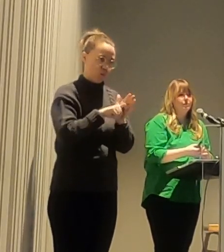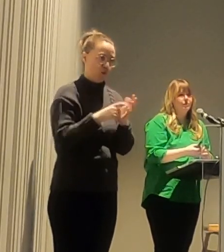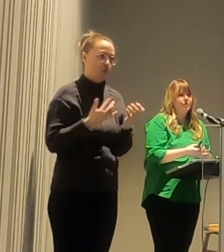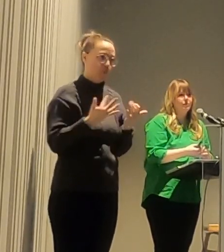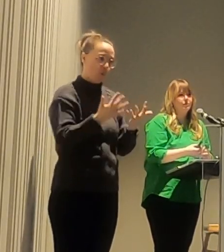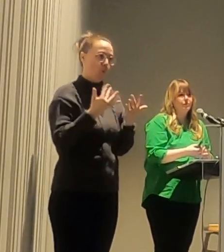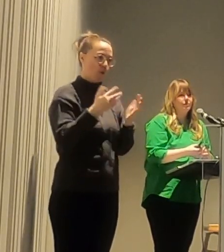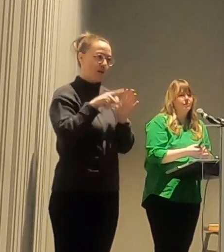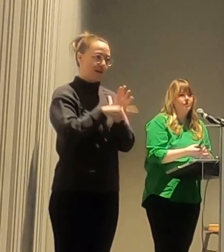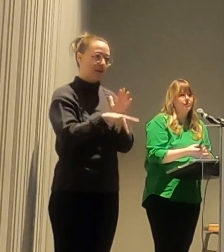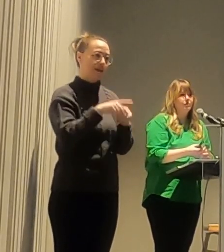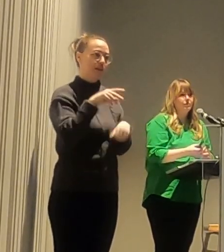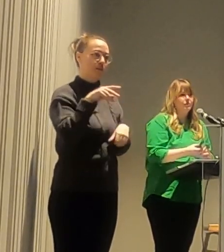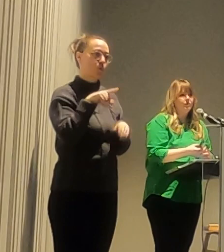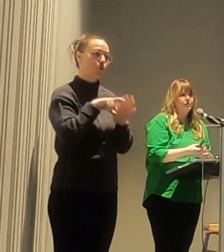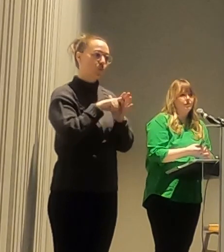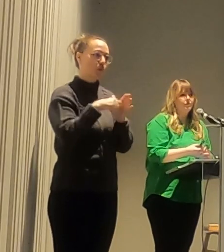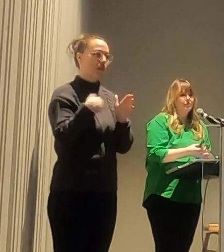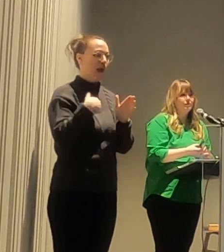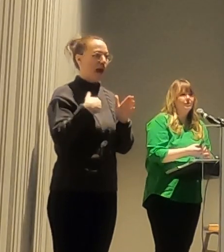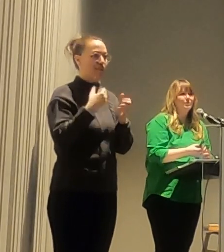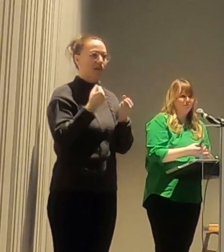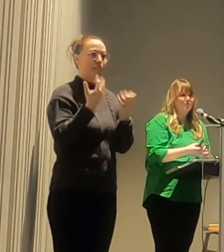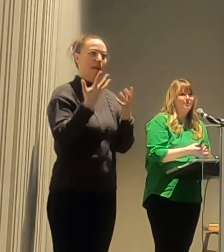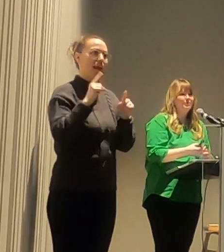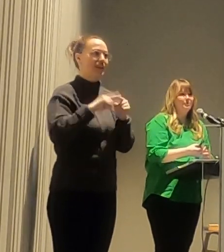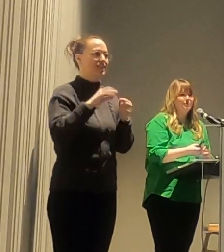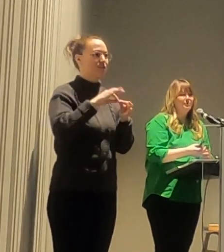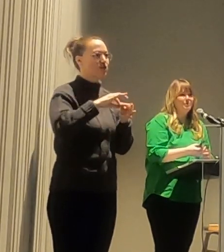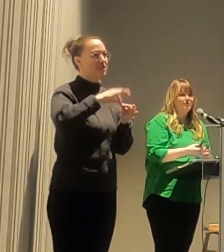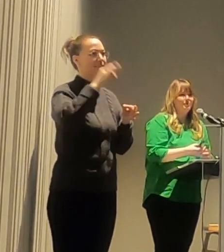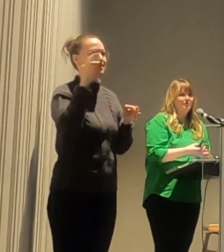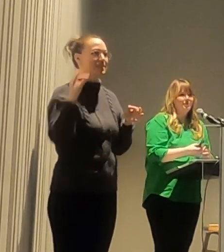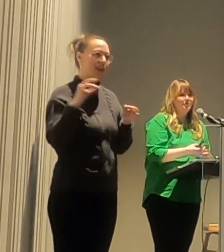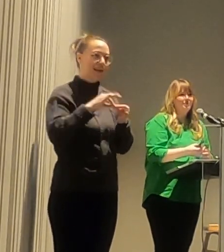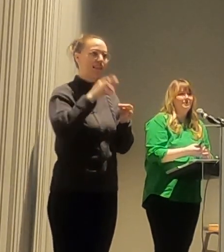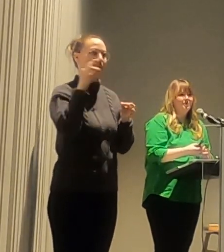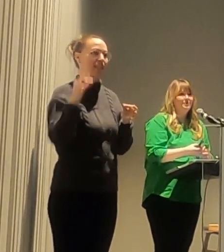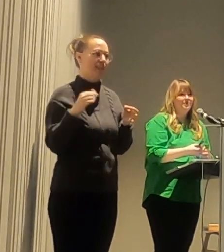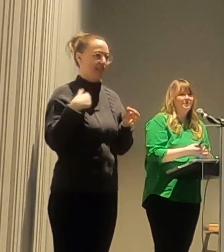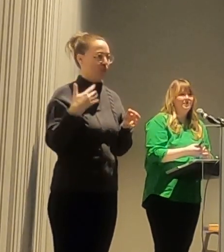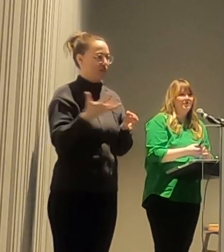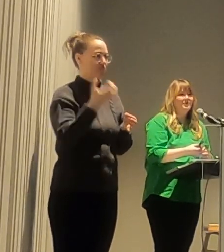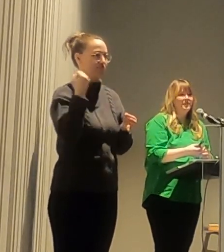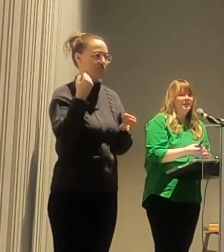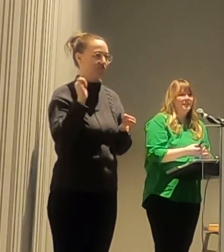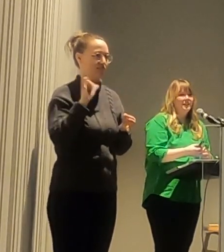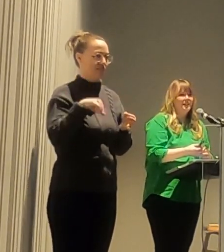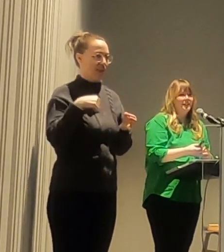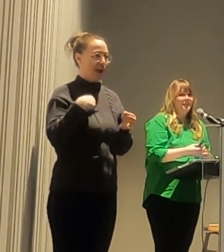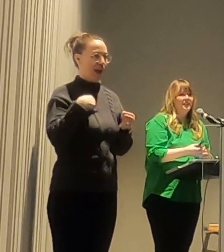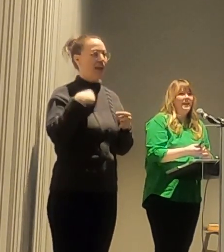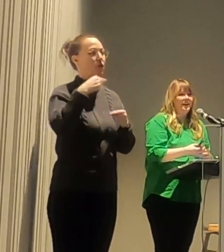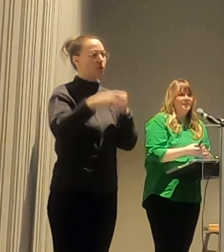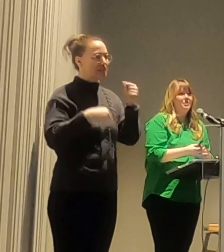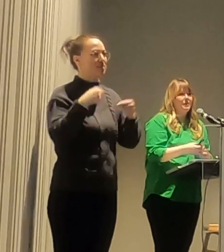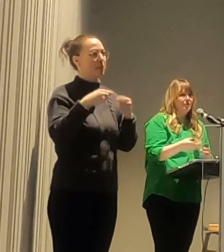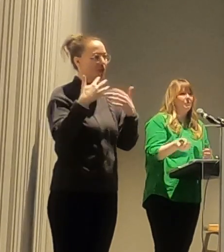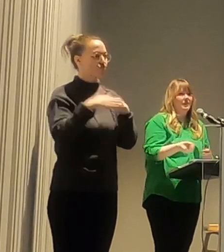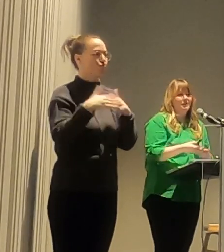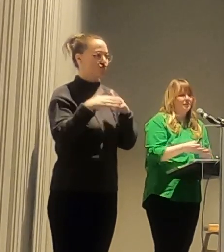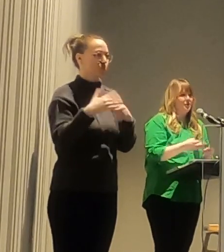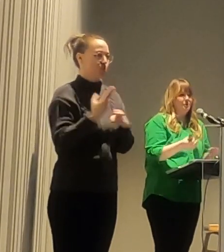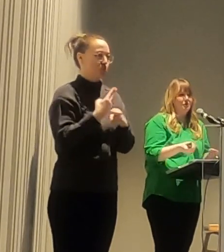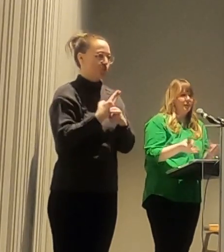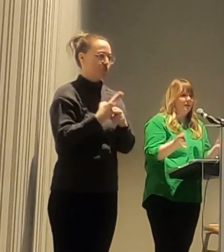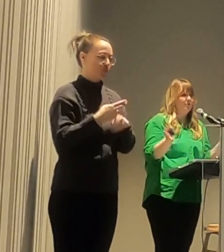have multiple of these coming off and then weaving it, or spinning it into the silk thread. Yeah, so they